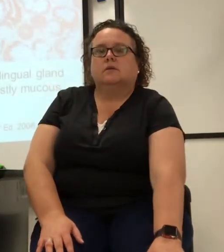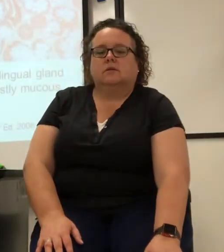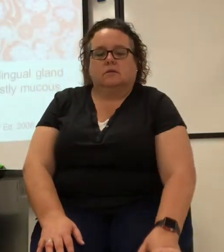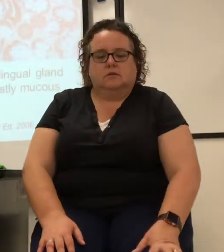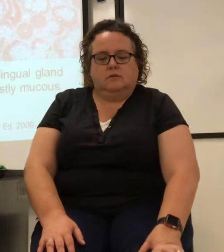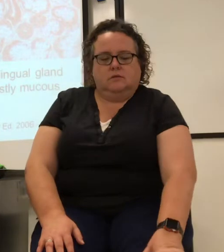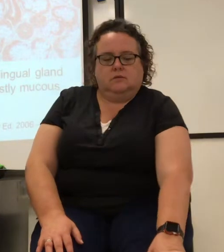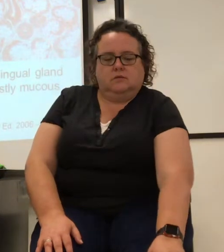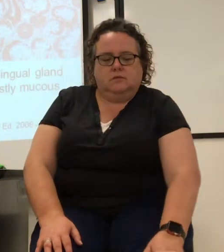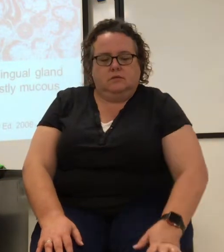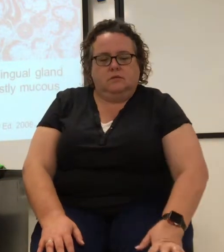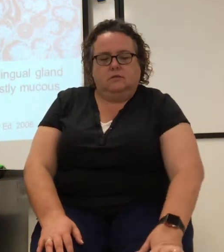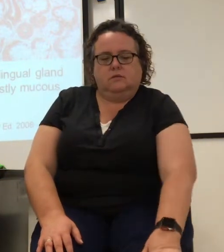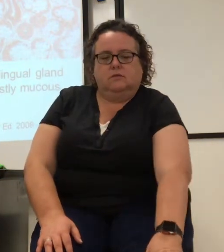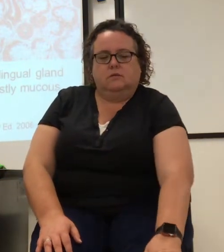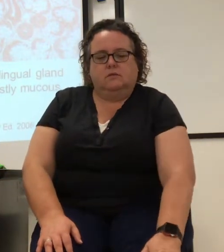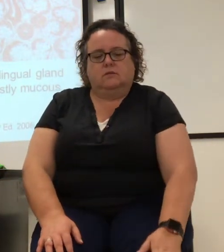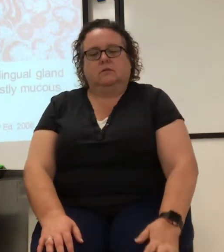977.